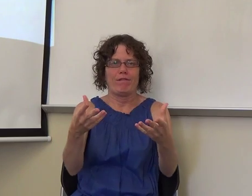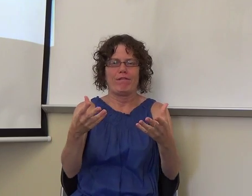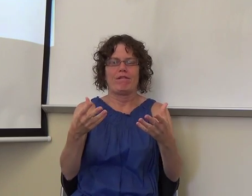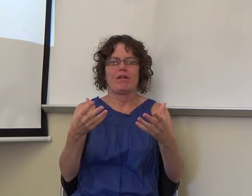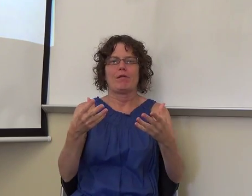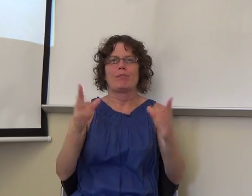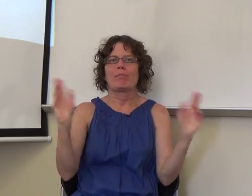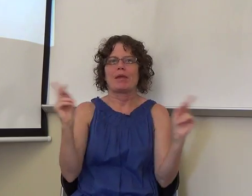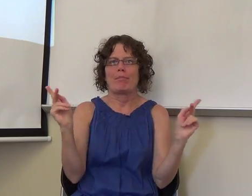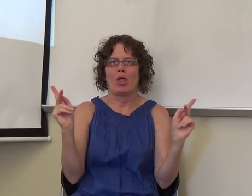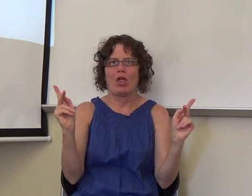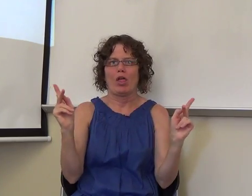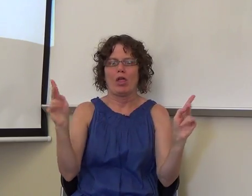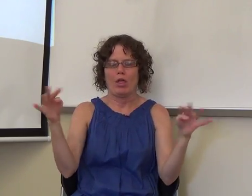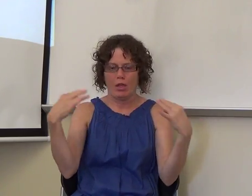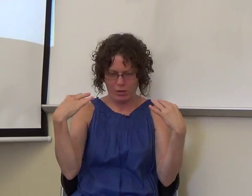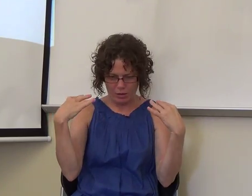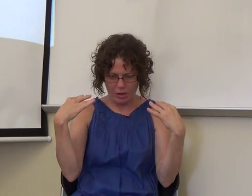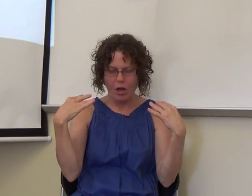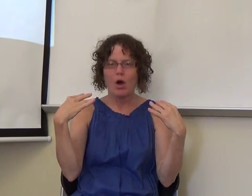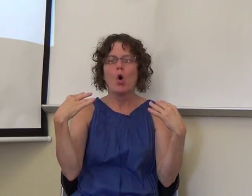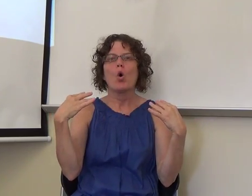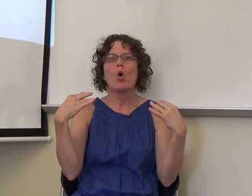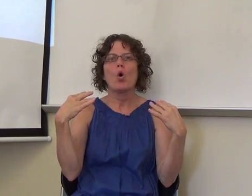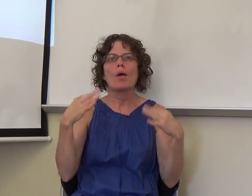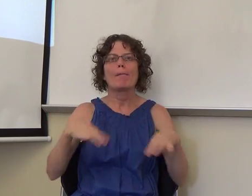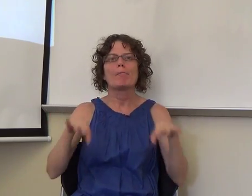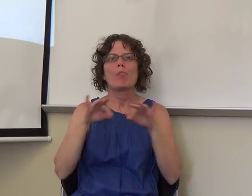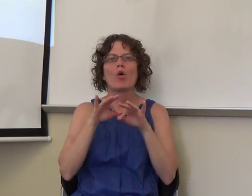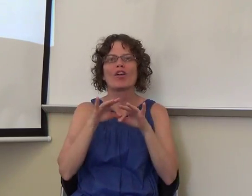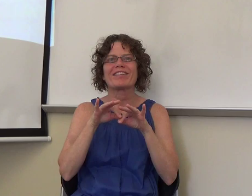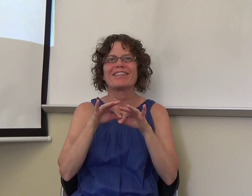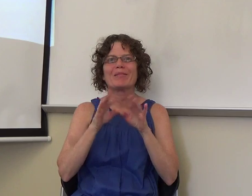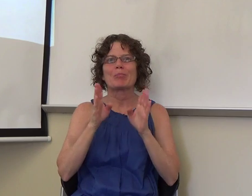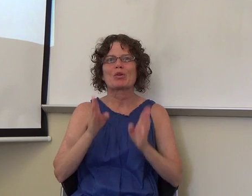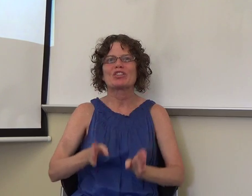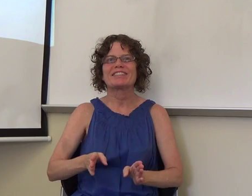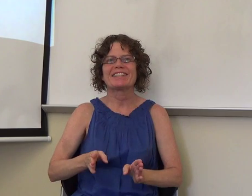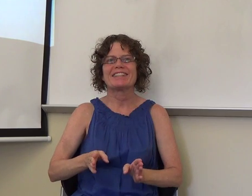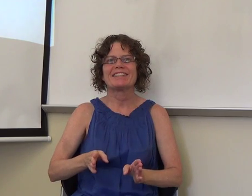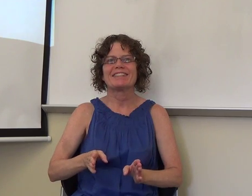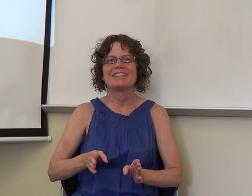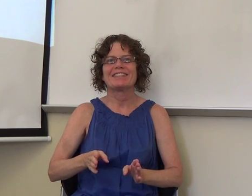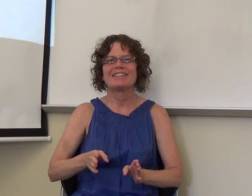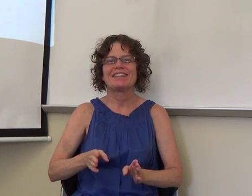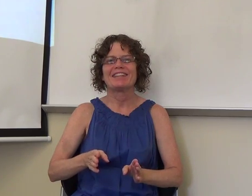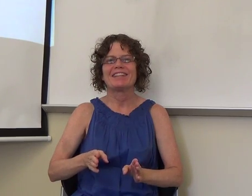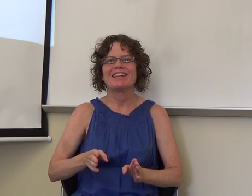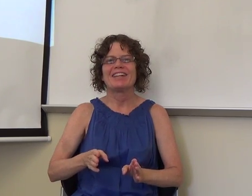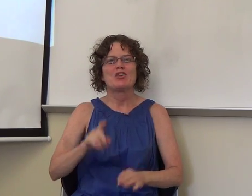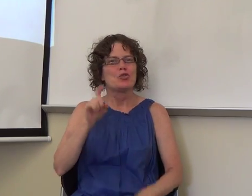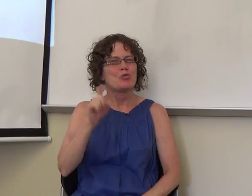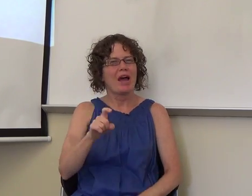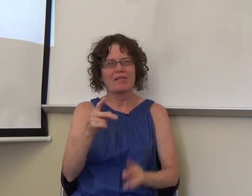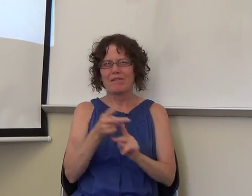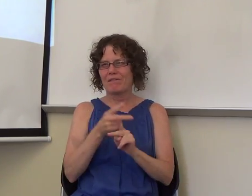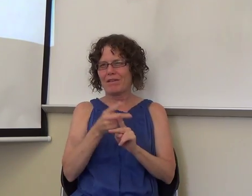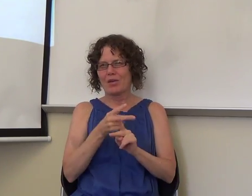people Give the a impression. sense of importance, okay? So this you have to get from the example clue.